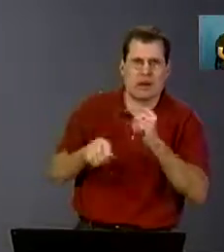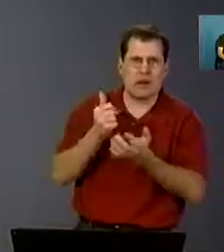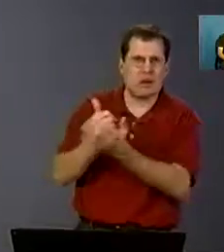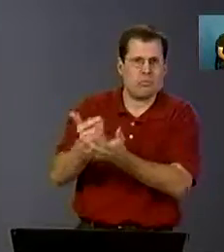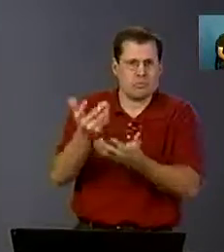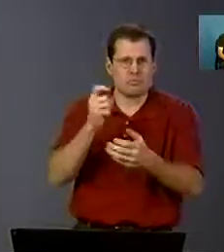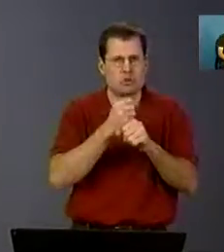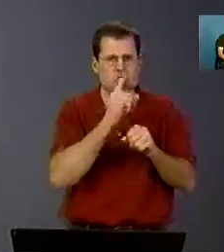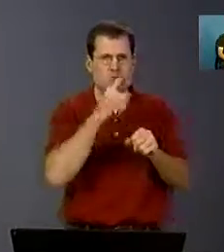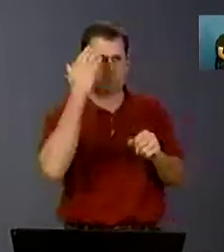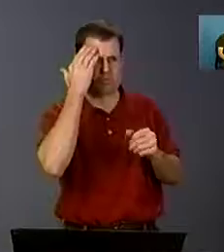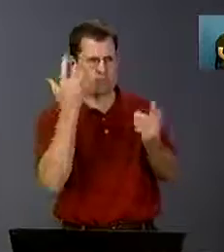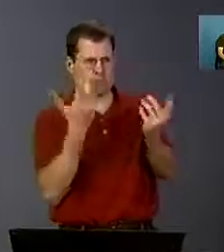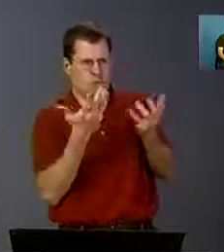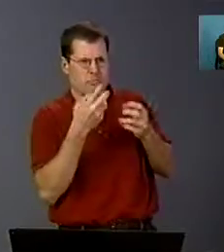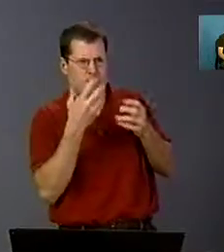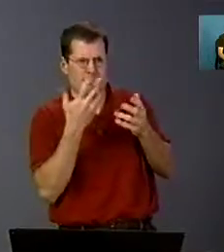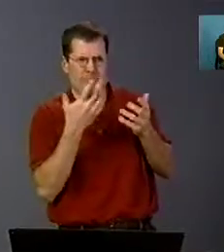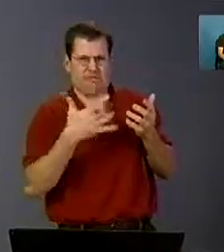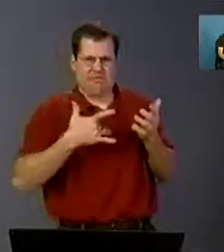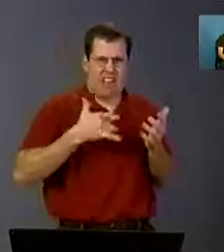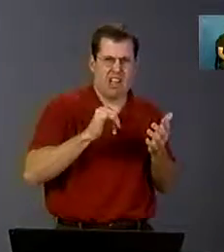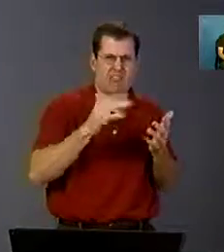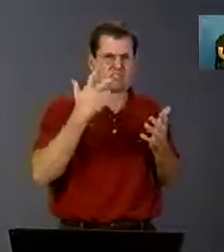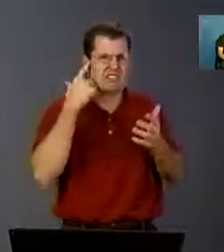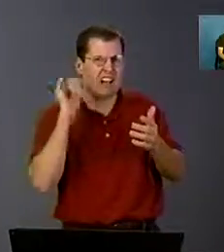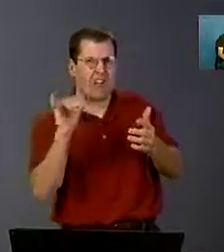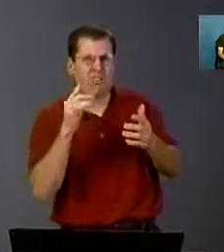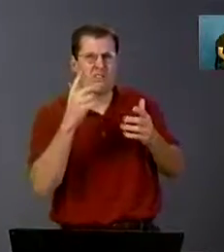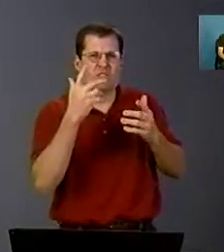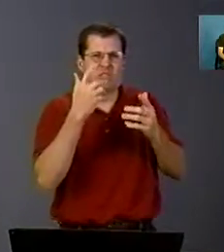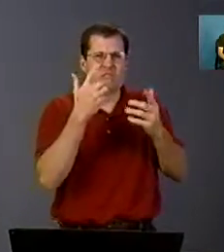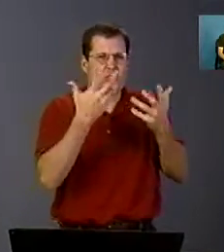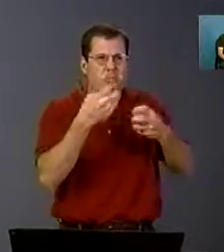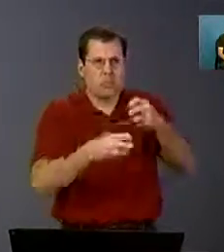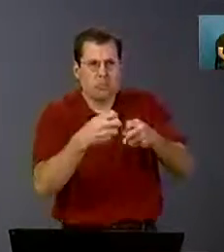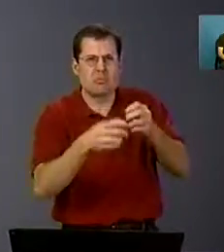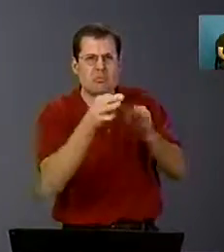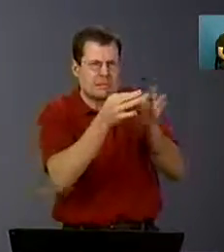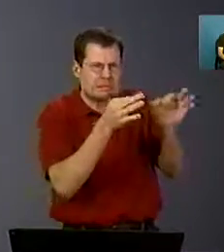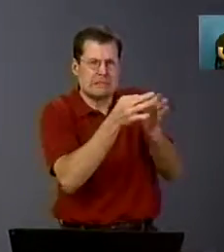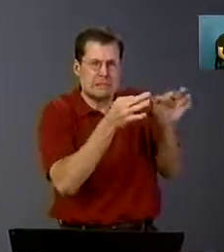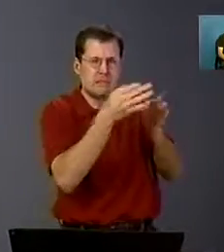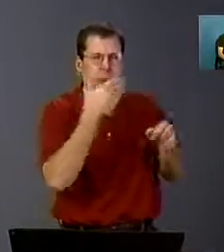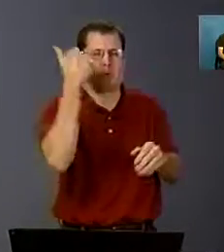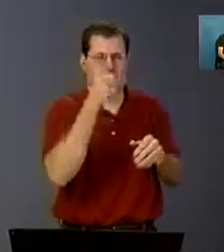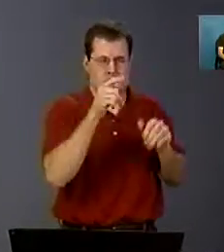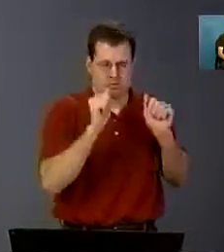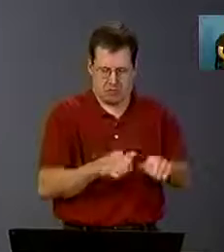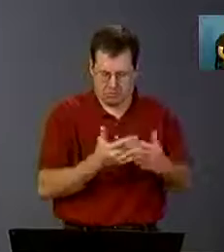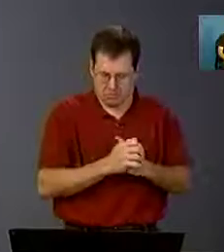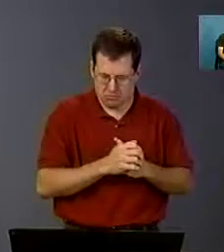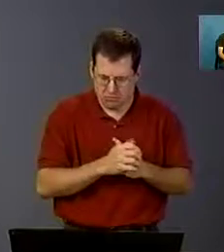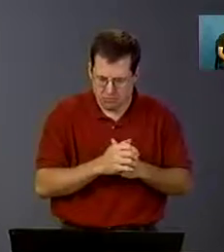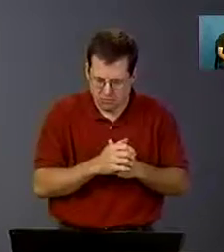Make sure to let your mechanic know what exactly is going wrong with your car. Give them a feel for what's happening. If you hear something that's going wrong,